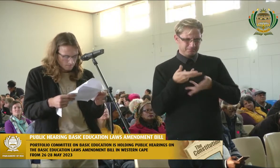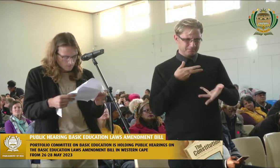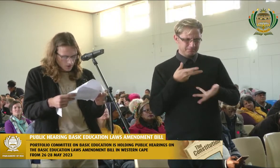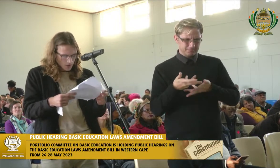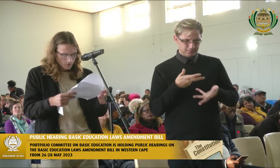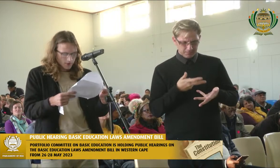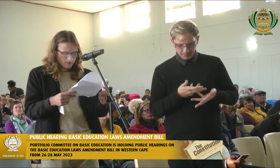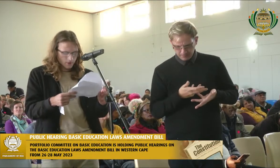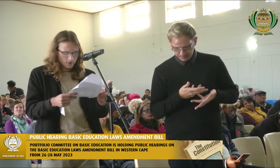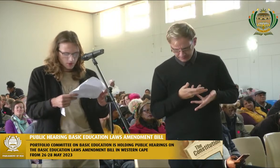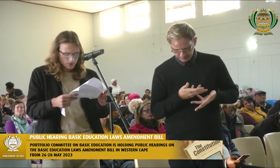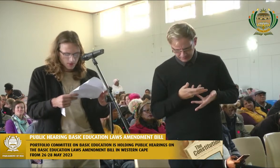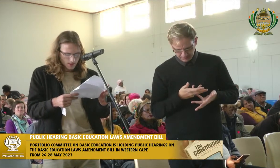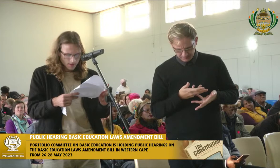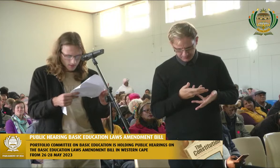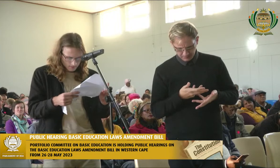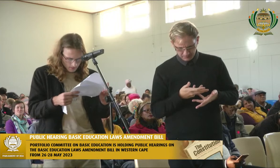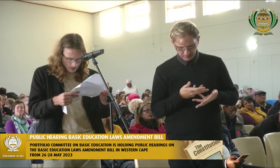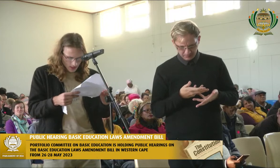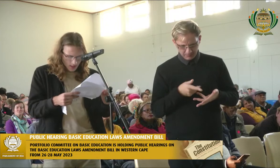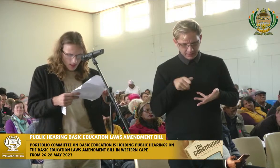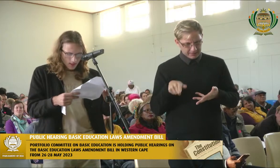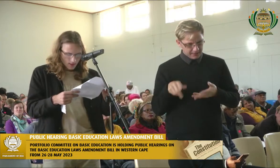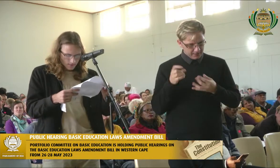hospital, where they broke the news that